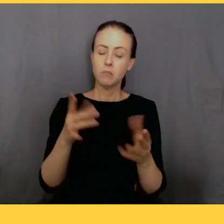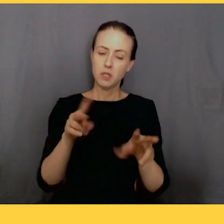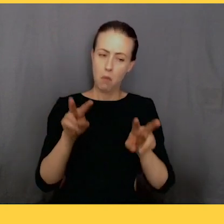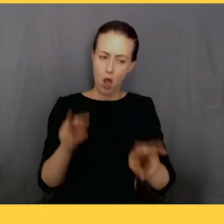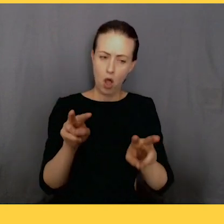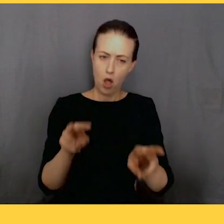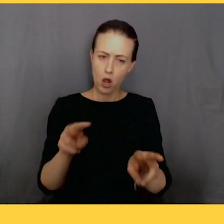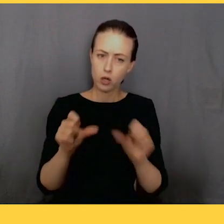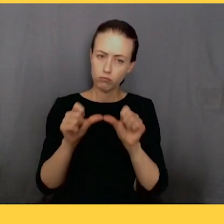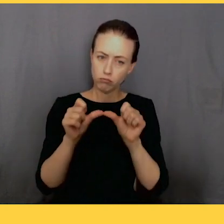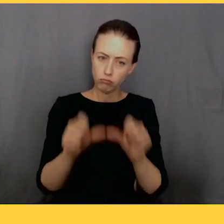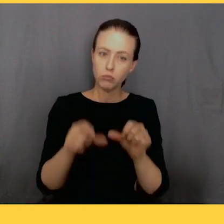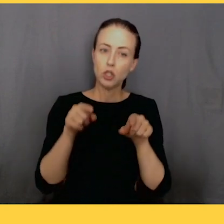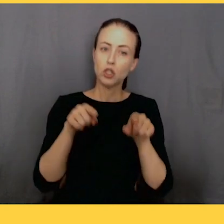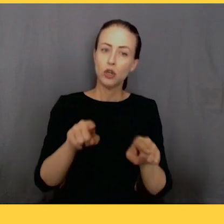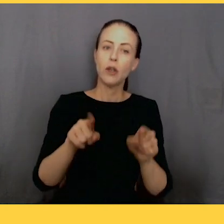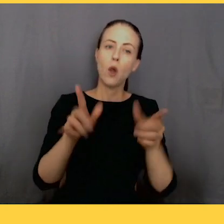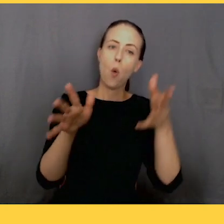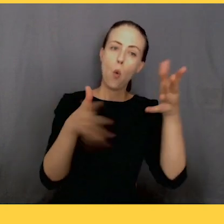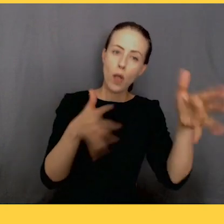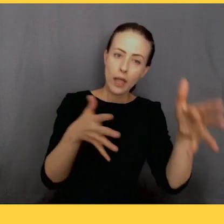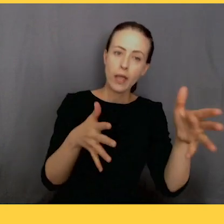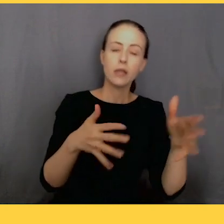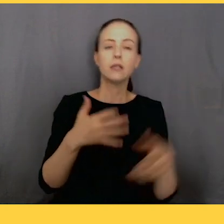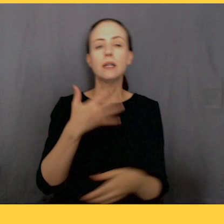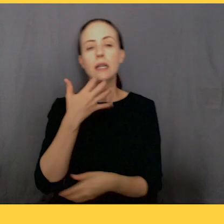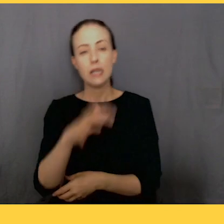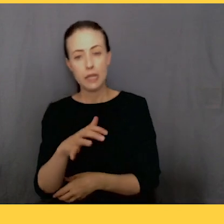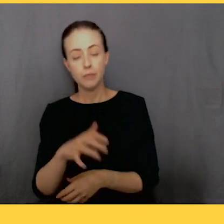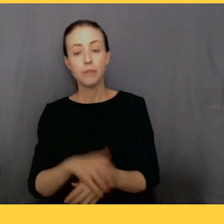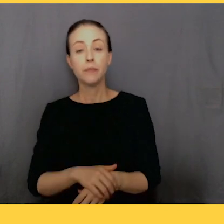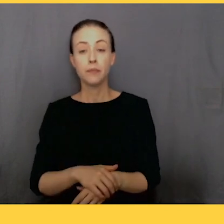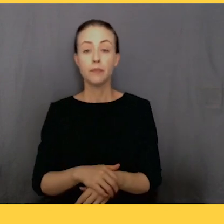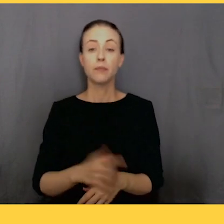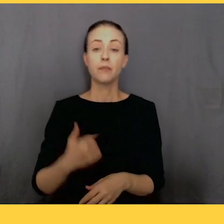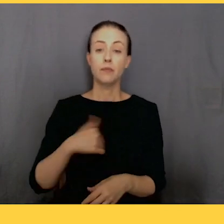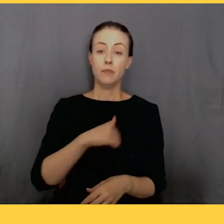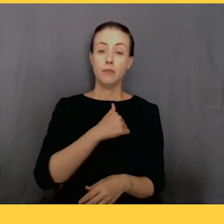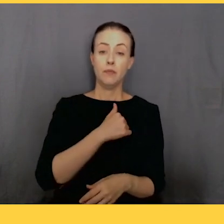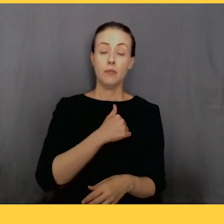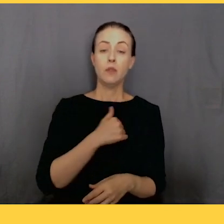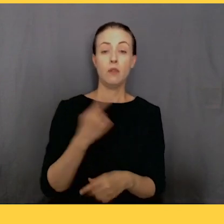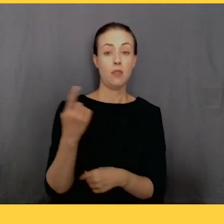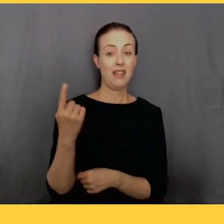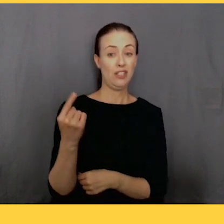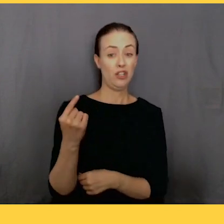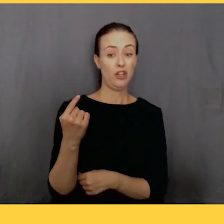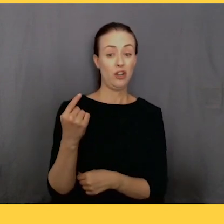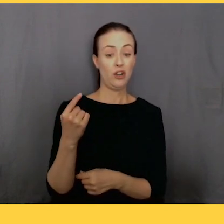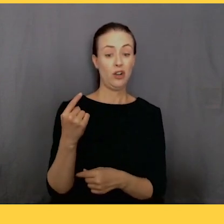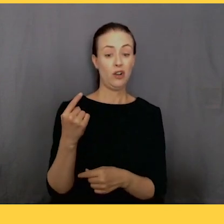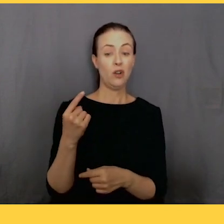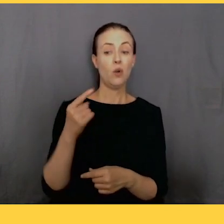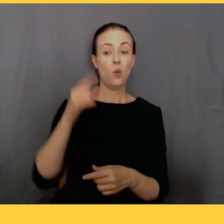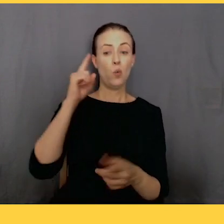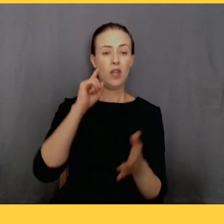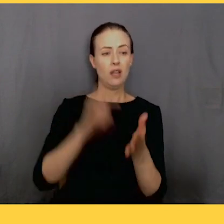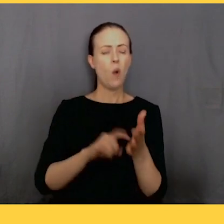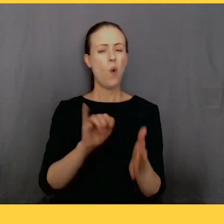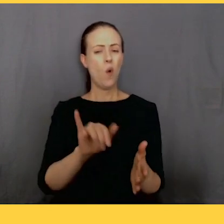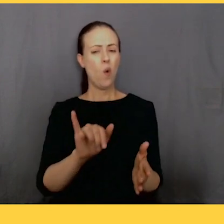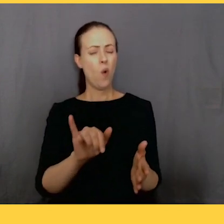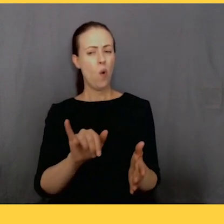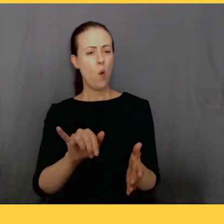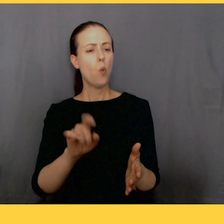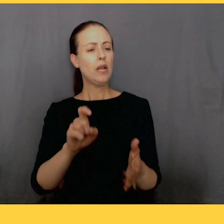plans to expand deployment of these stations in 2020, in part due to realizing that even greater benefit than what